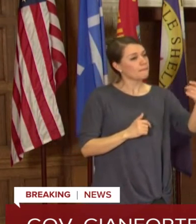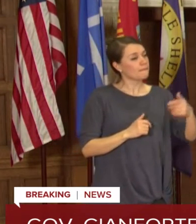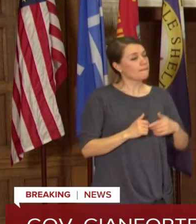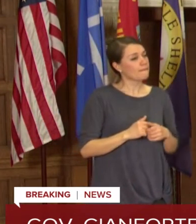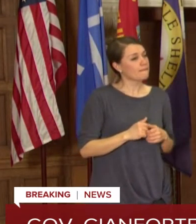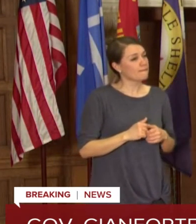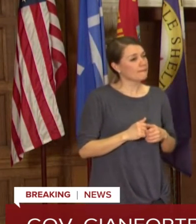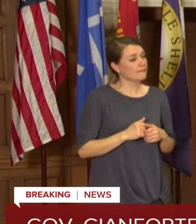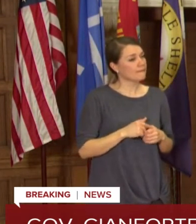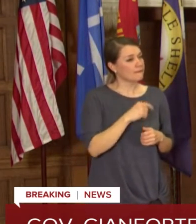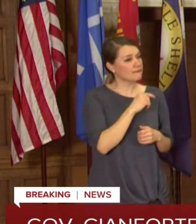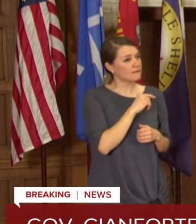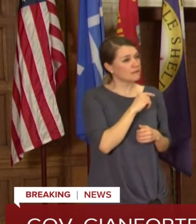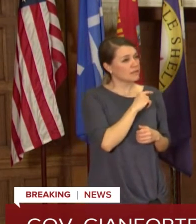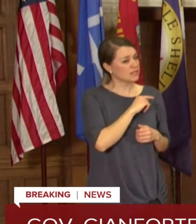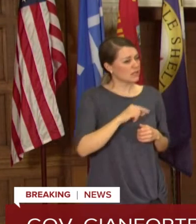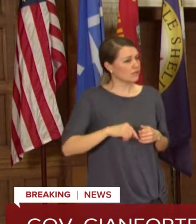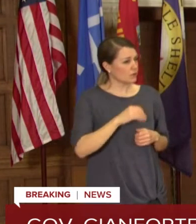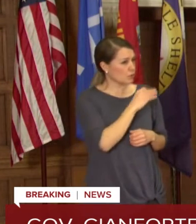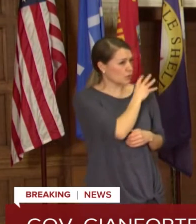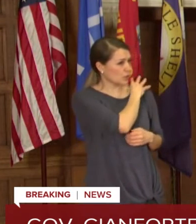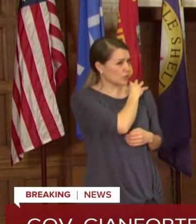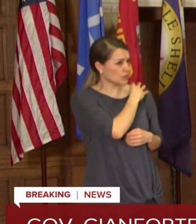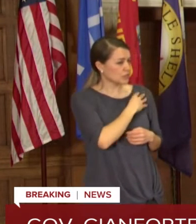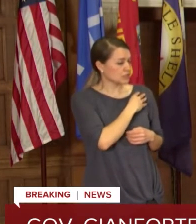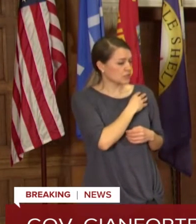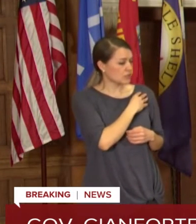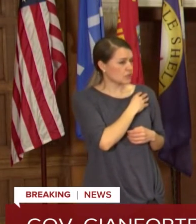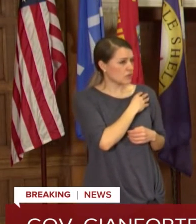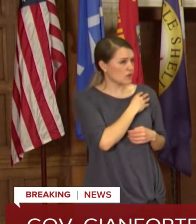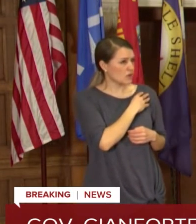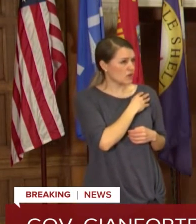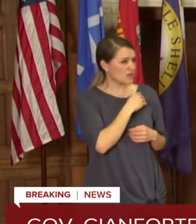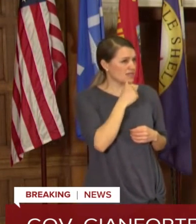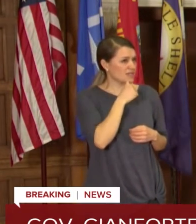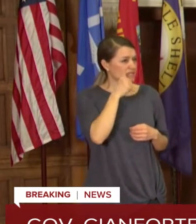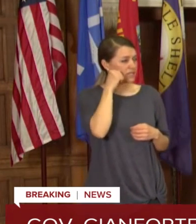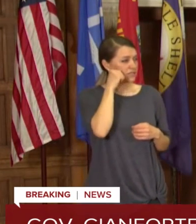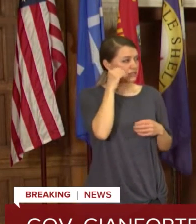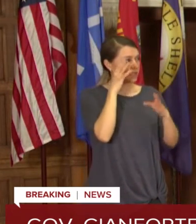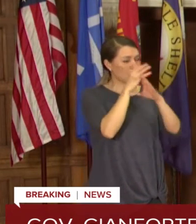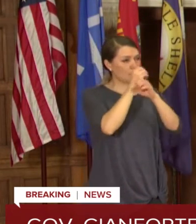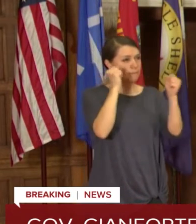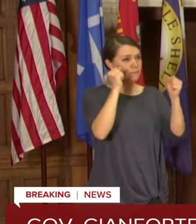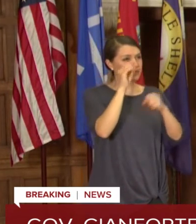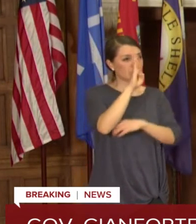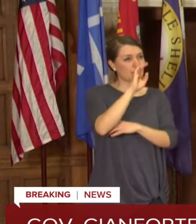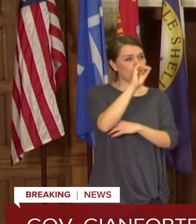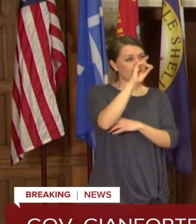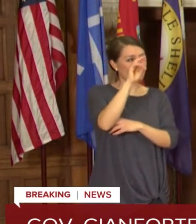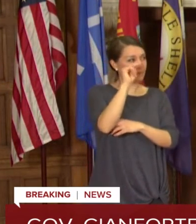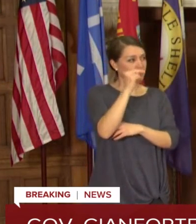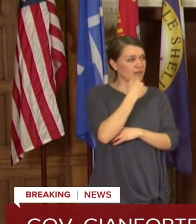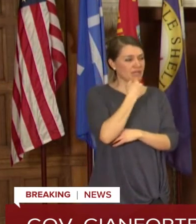either the governor or General Quinn, President Biden yesterday came out and said, or really in the last couple of weeks has said, he hopes that